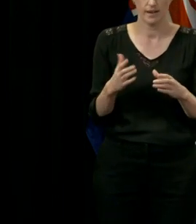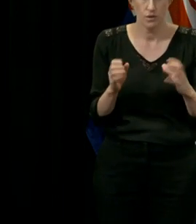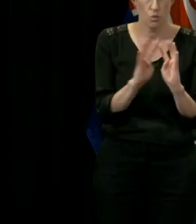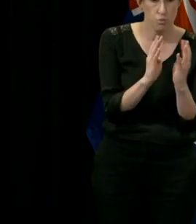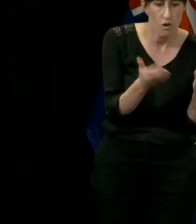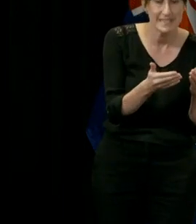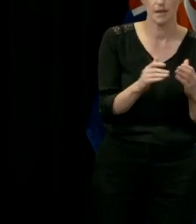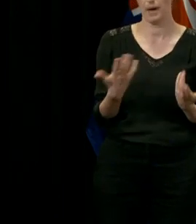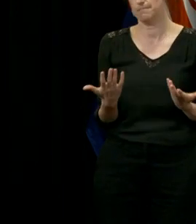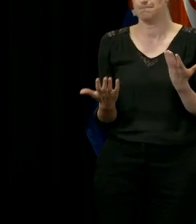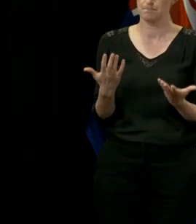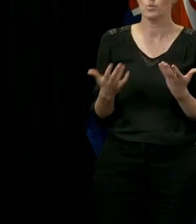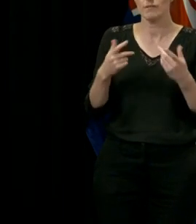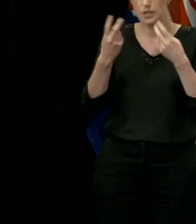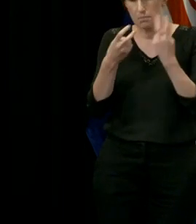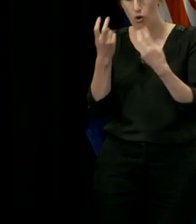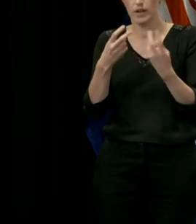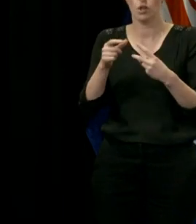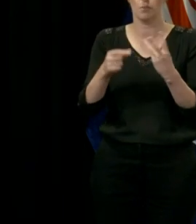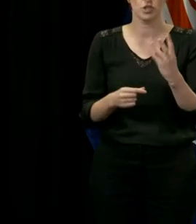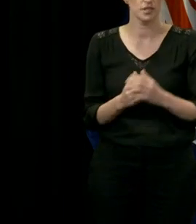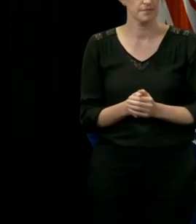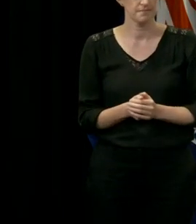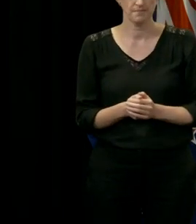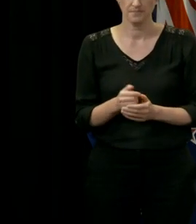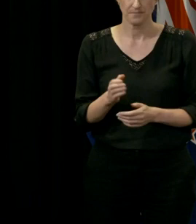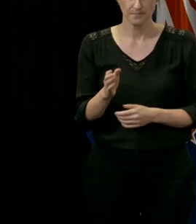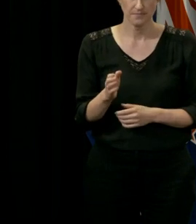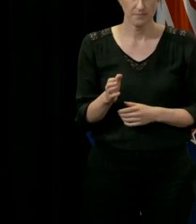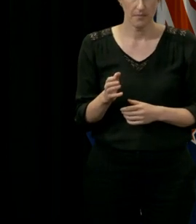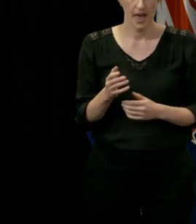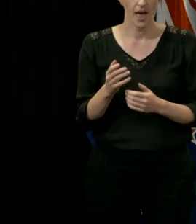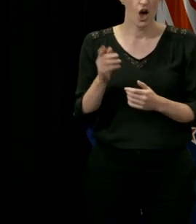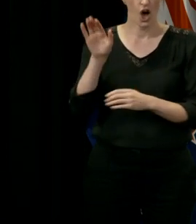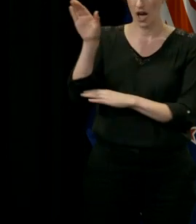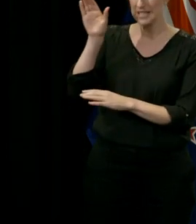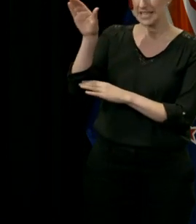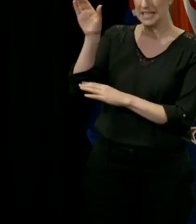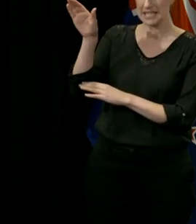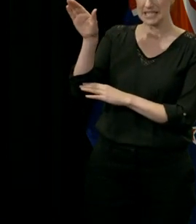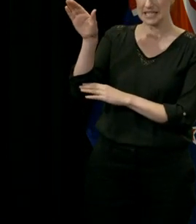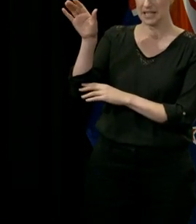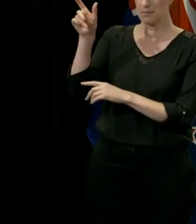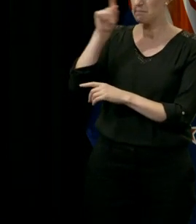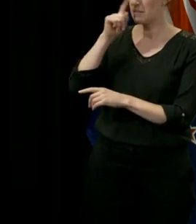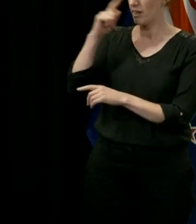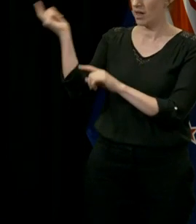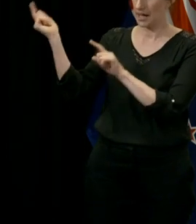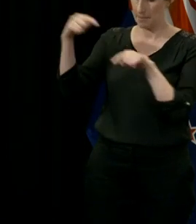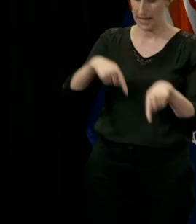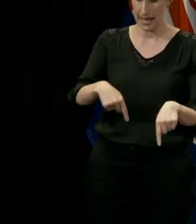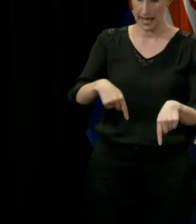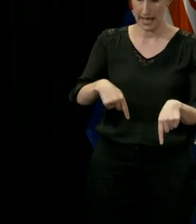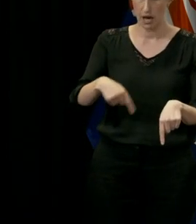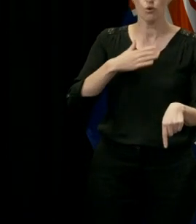those options. Yeah, I'll just let you finish your question. Yeah. And do you know how many overseas travellers are still here and maybe trying to get out?